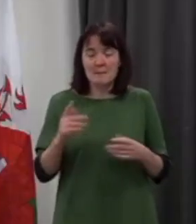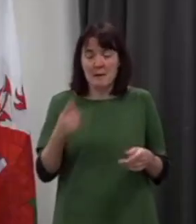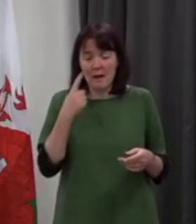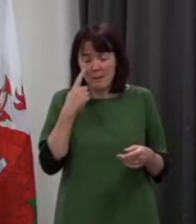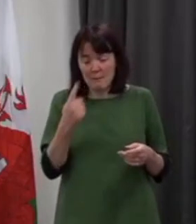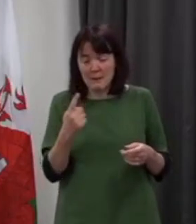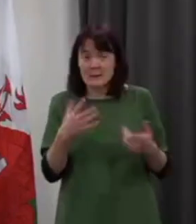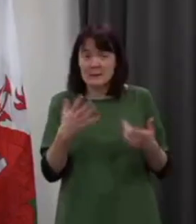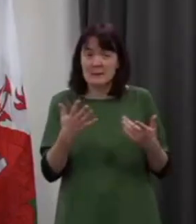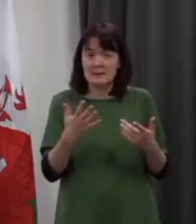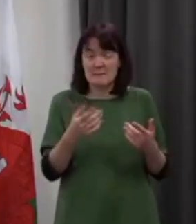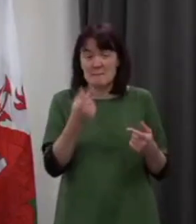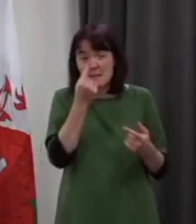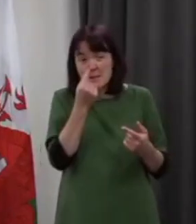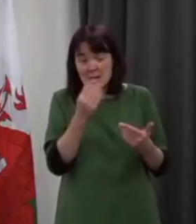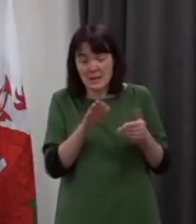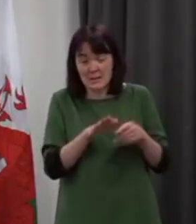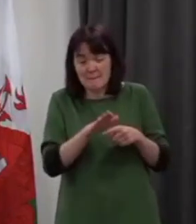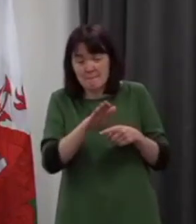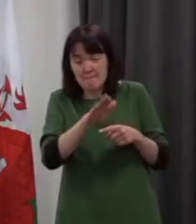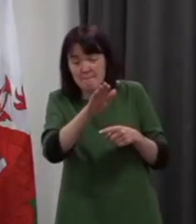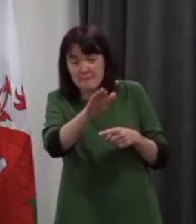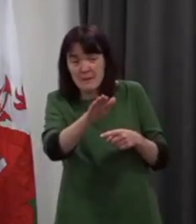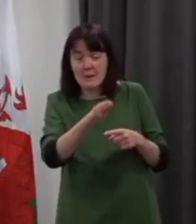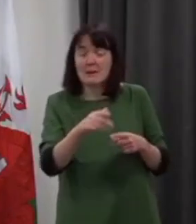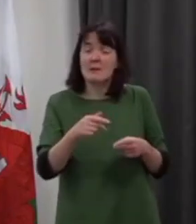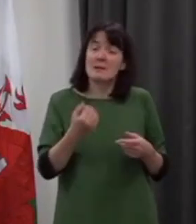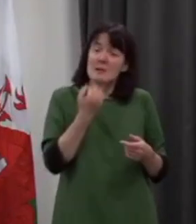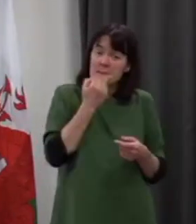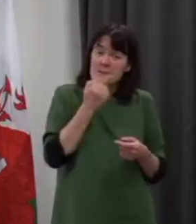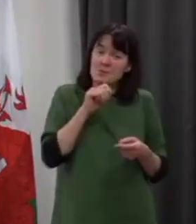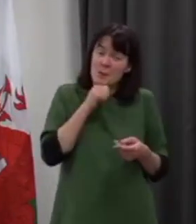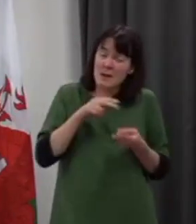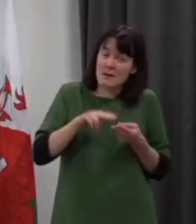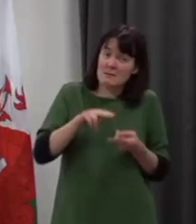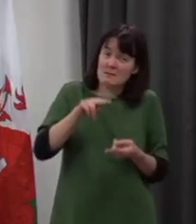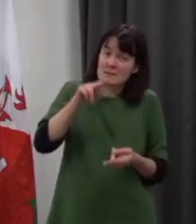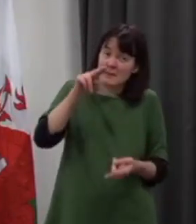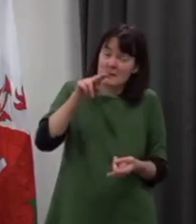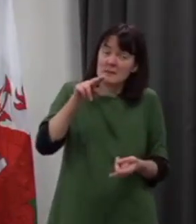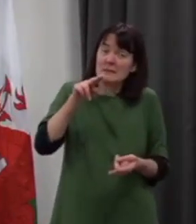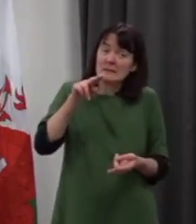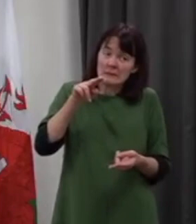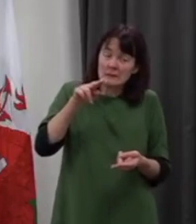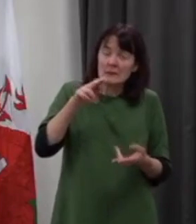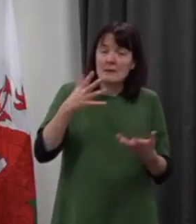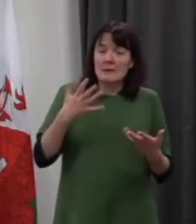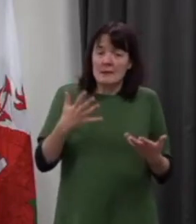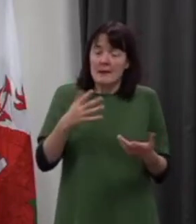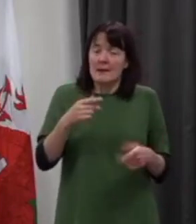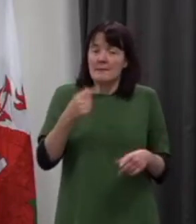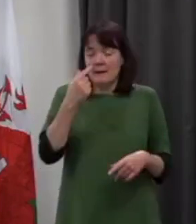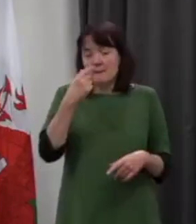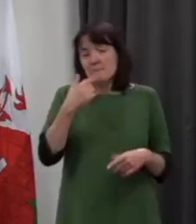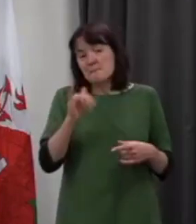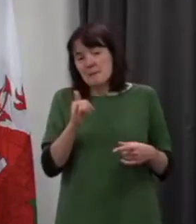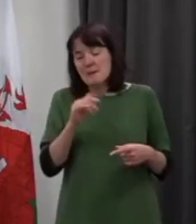ahead, then we may then well get to the point of changing that and providing health board